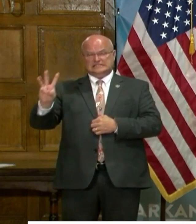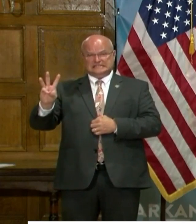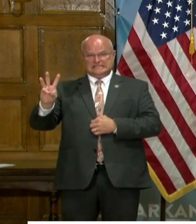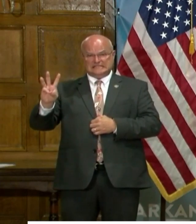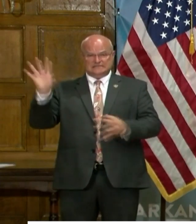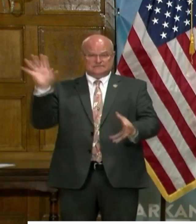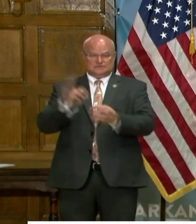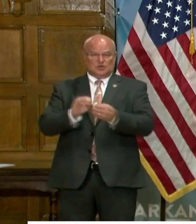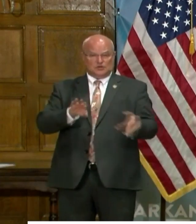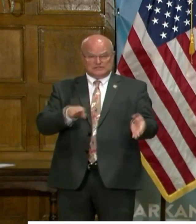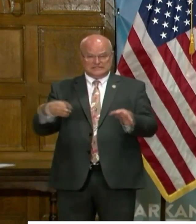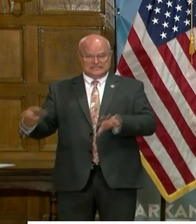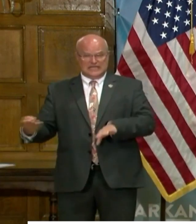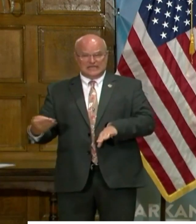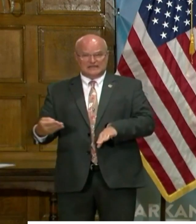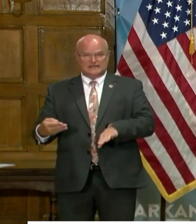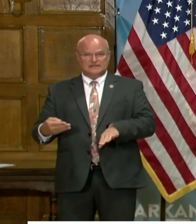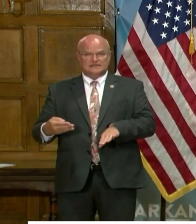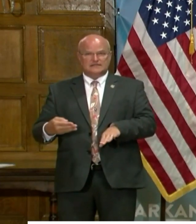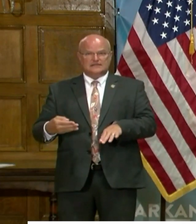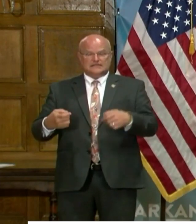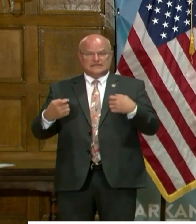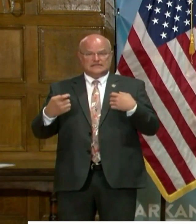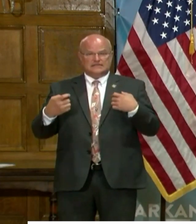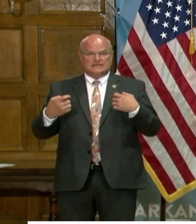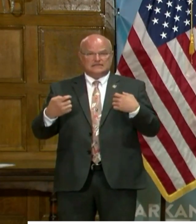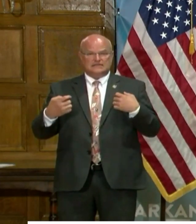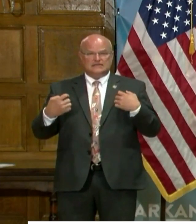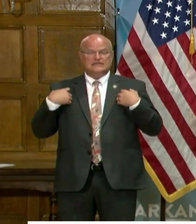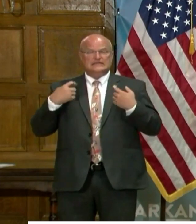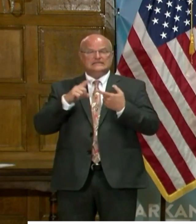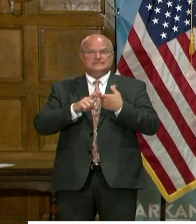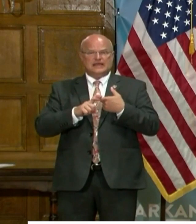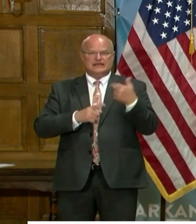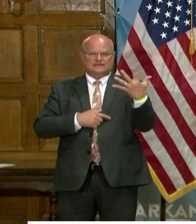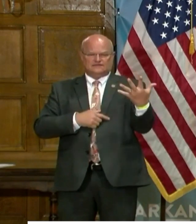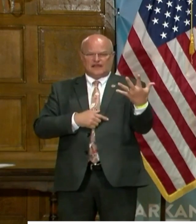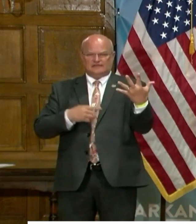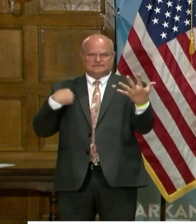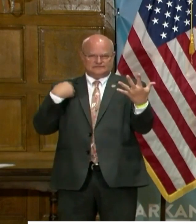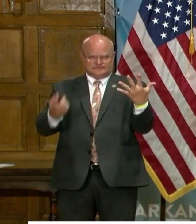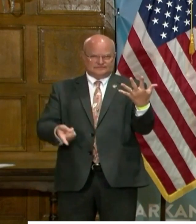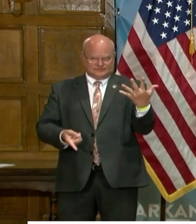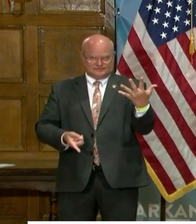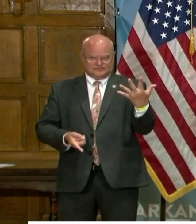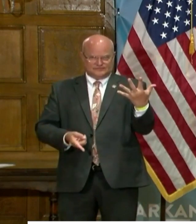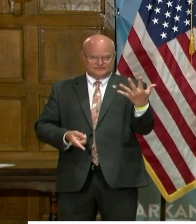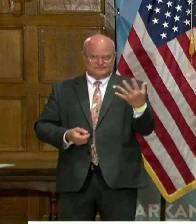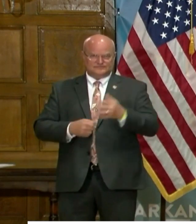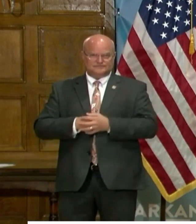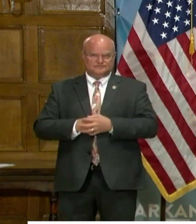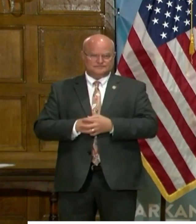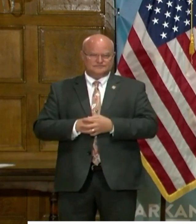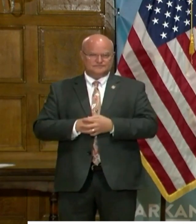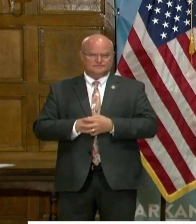136 total deaths, 5 have been designated as Latino in terms of